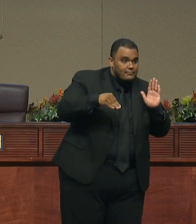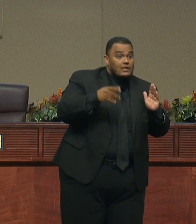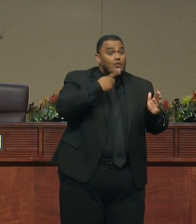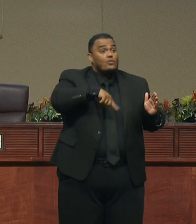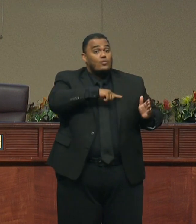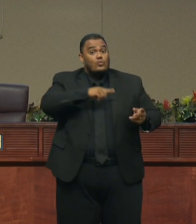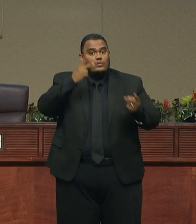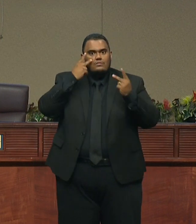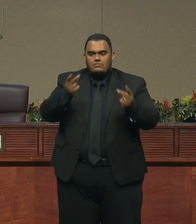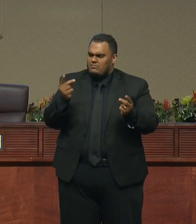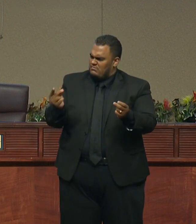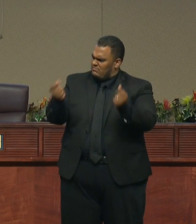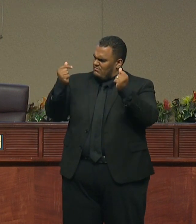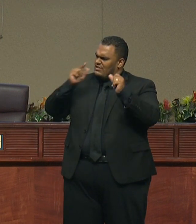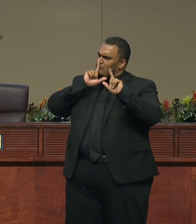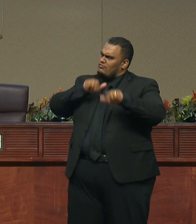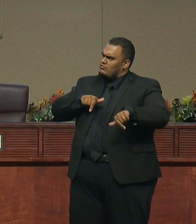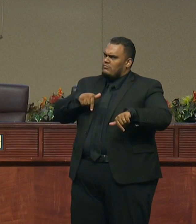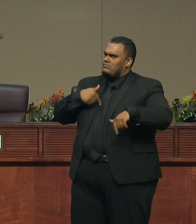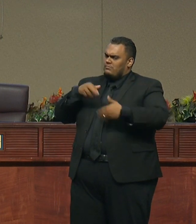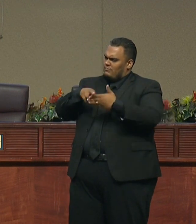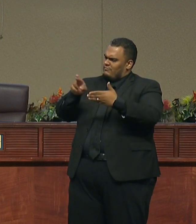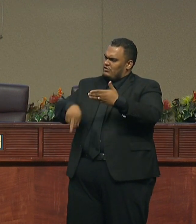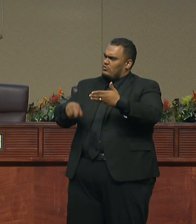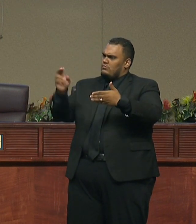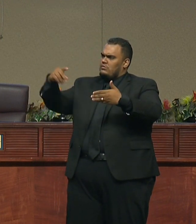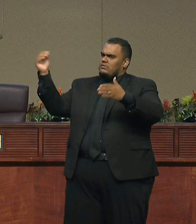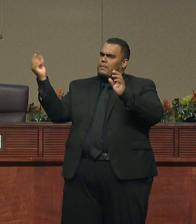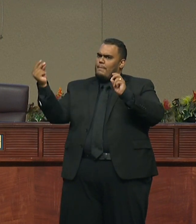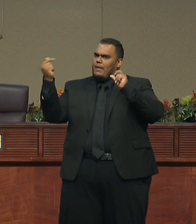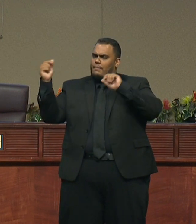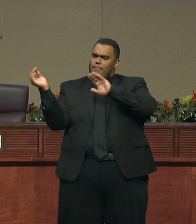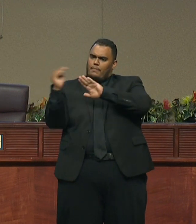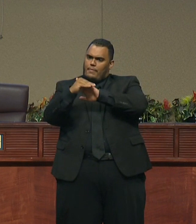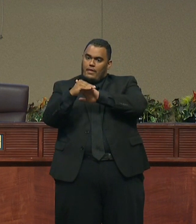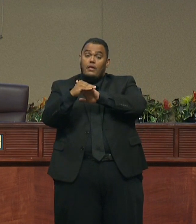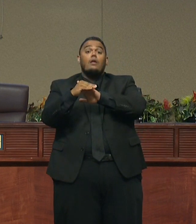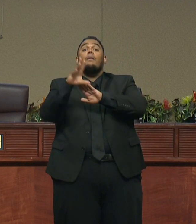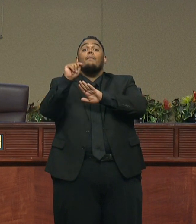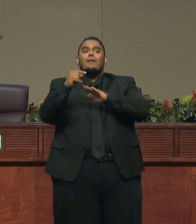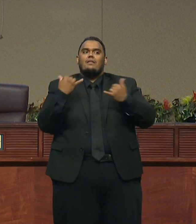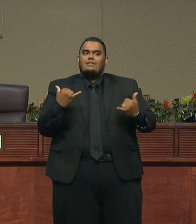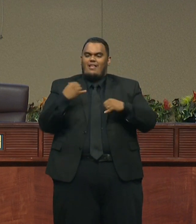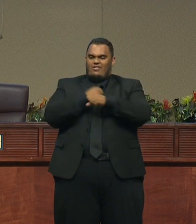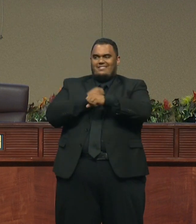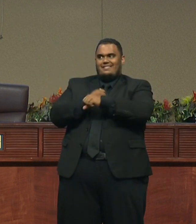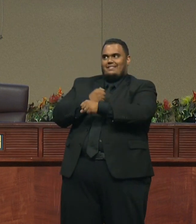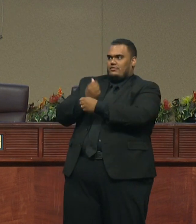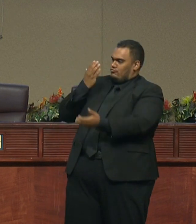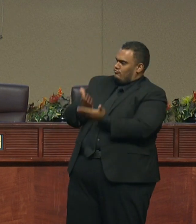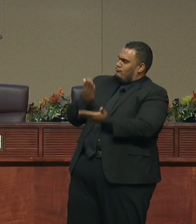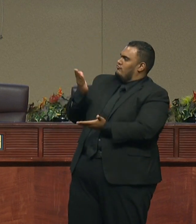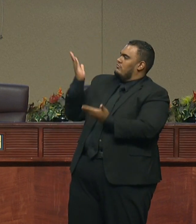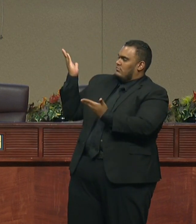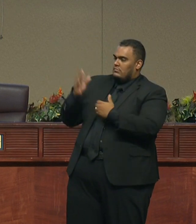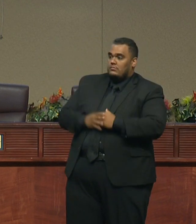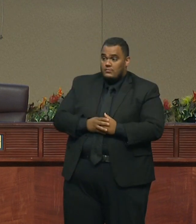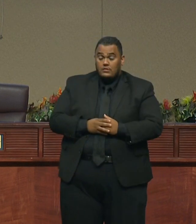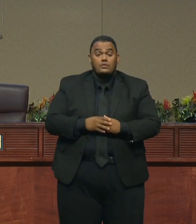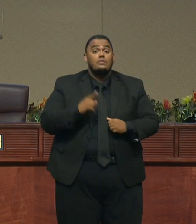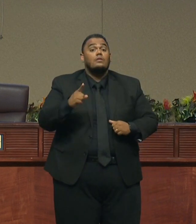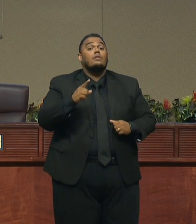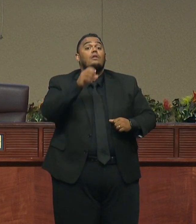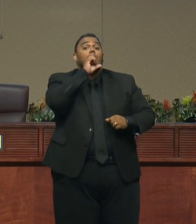results the week after, but solely statistical results is what we have right now. And the county is in a very